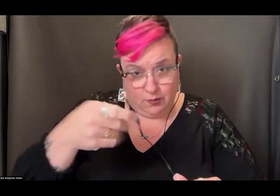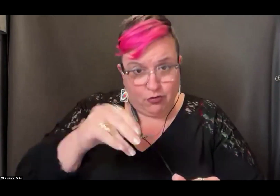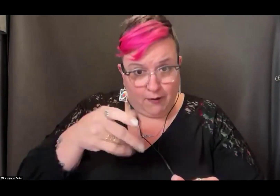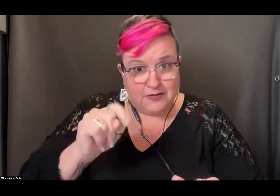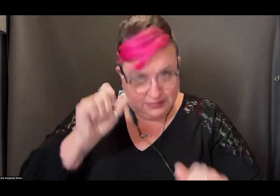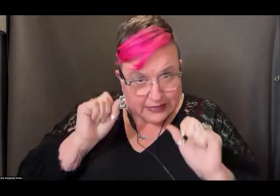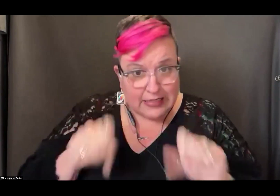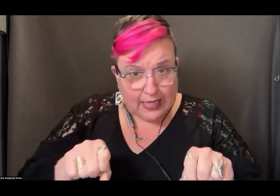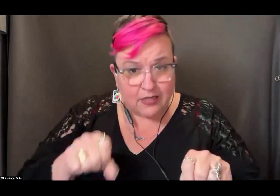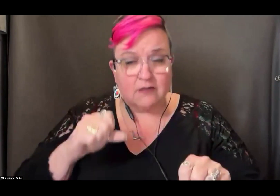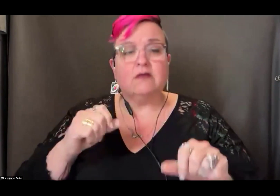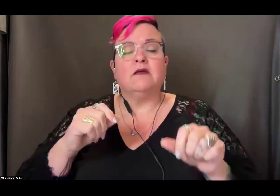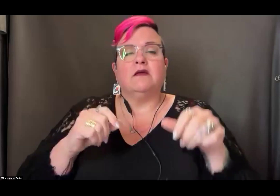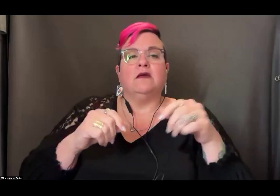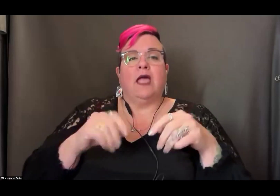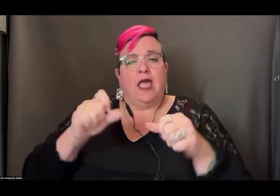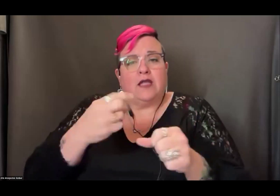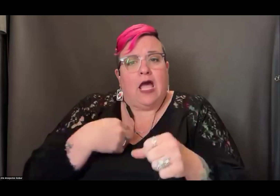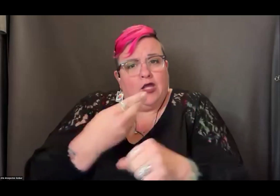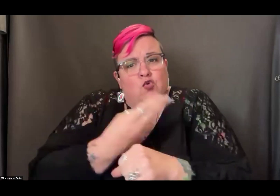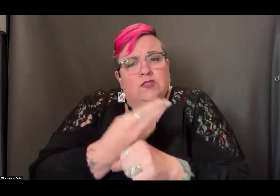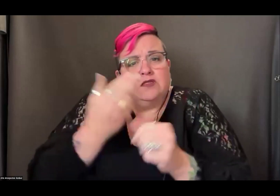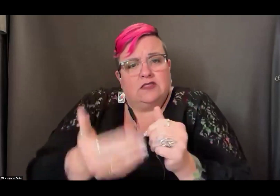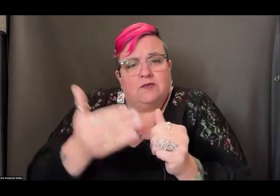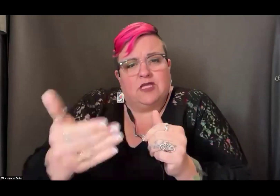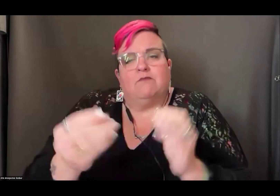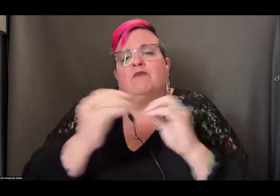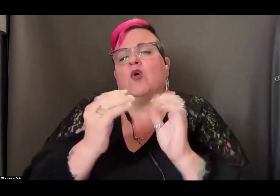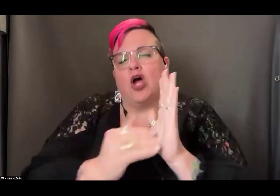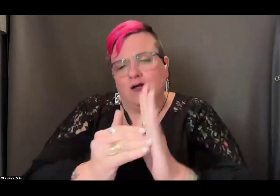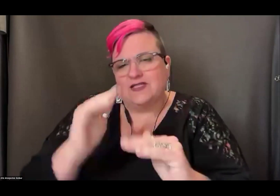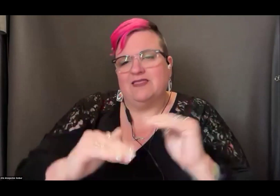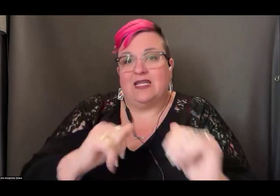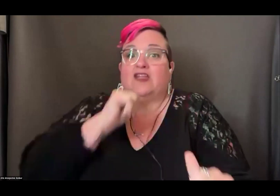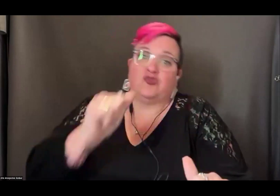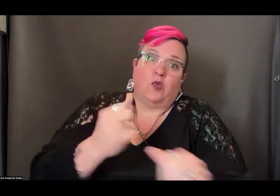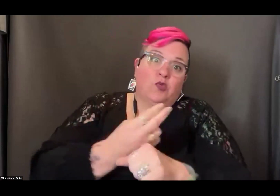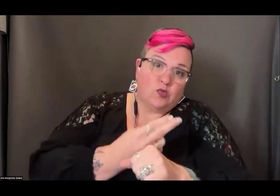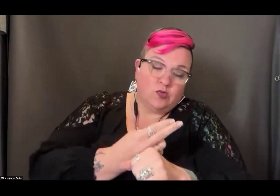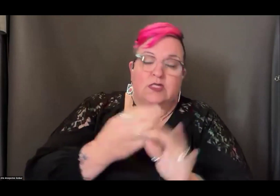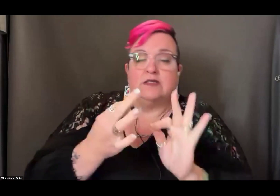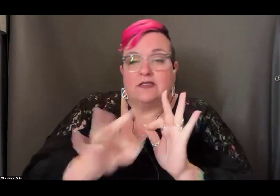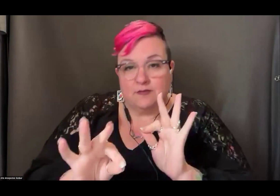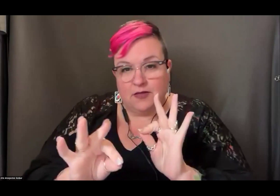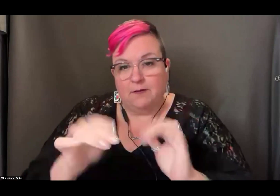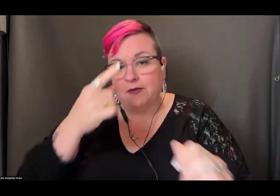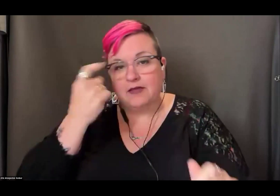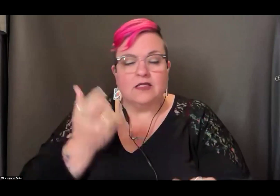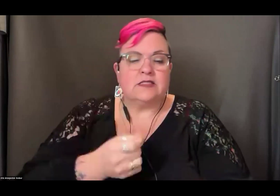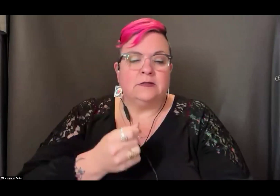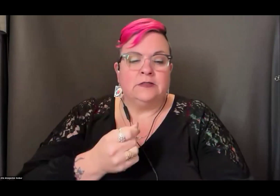this at times. I use this more often than not, simply because